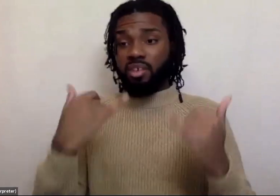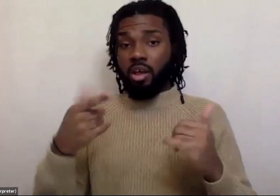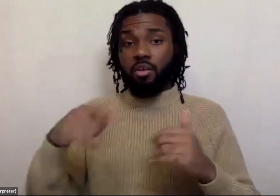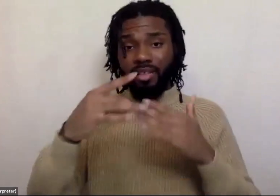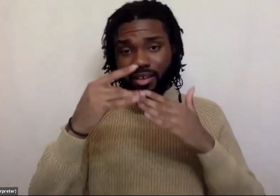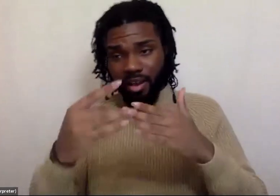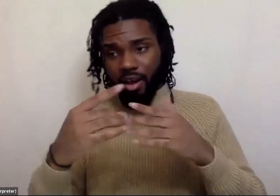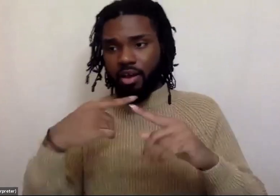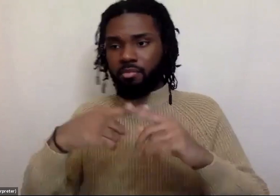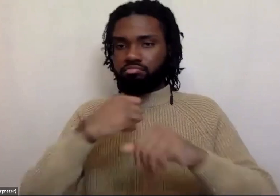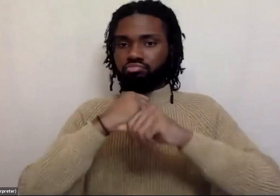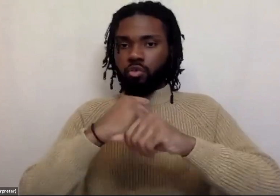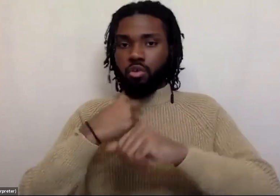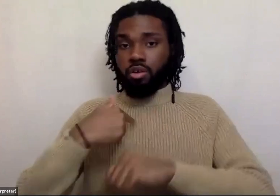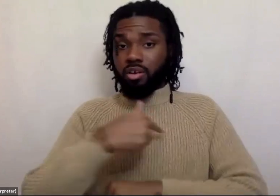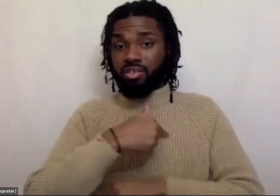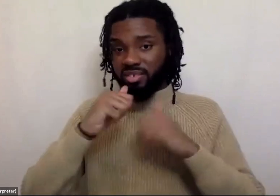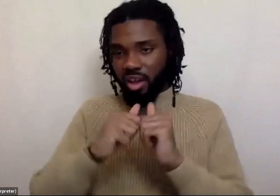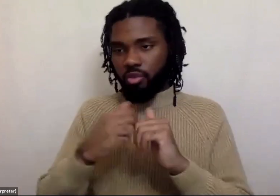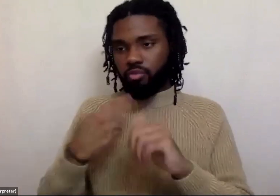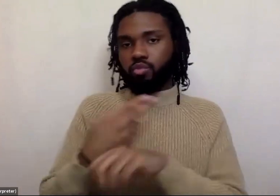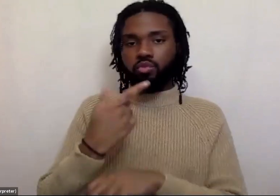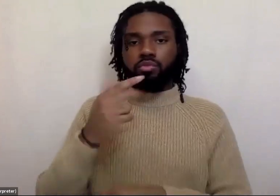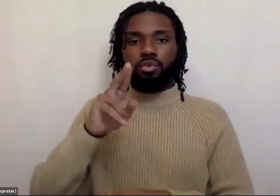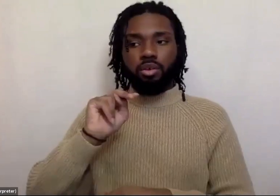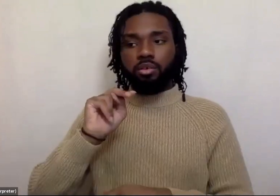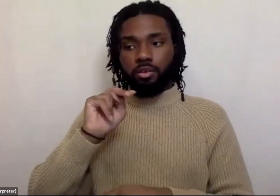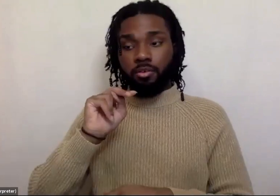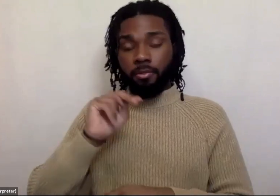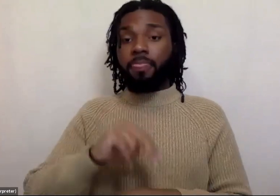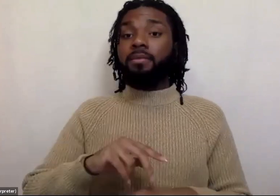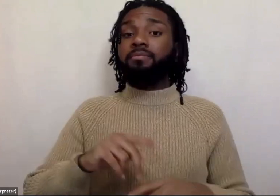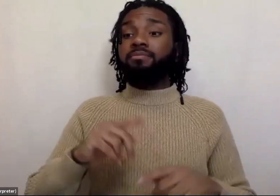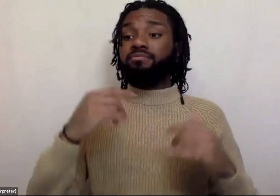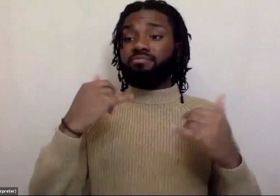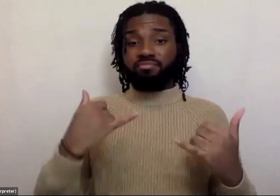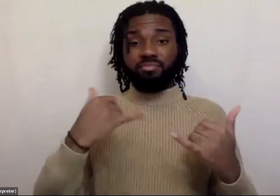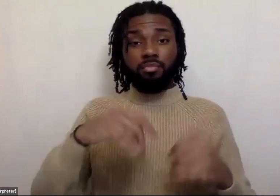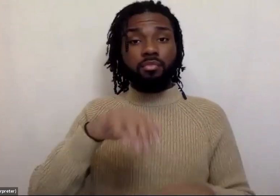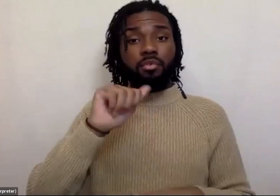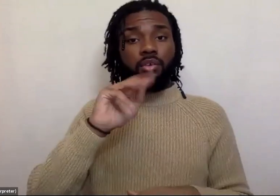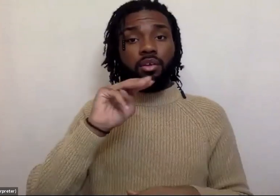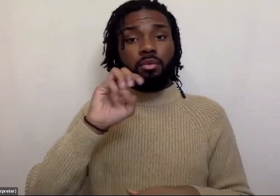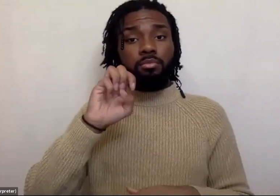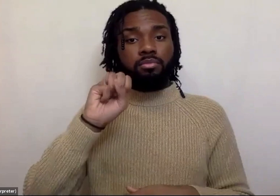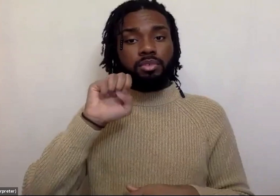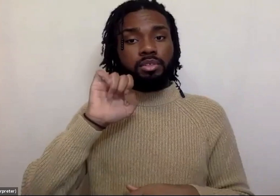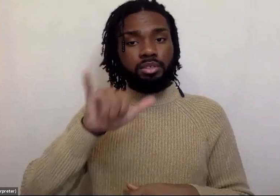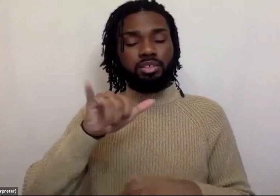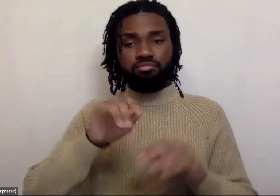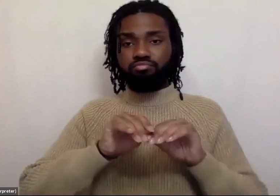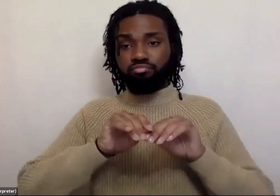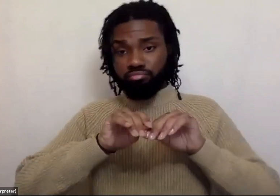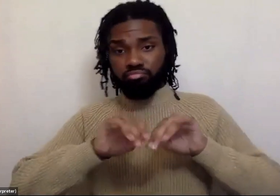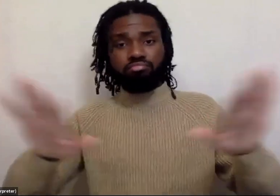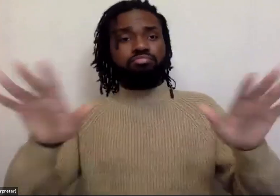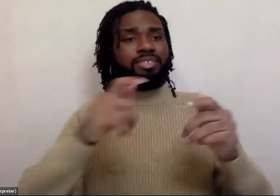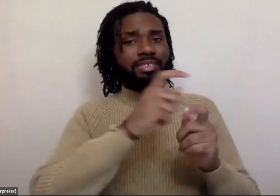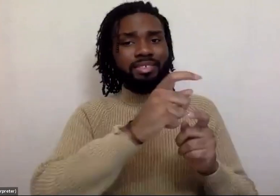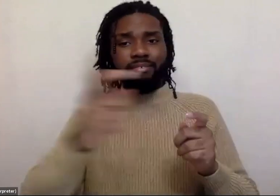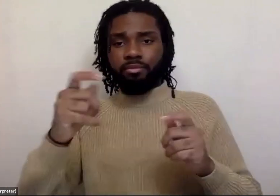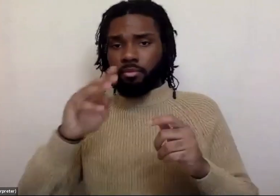us with their guns. And so Amzie puts out this precinct map and says, look, this is where the concentration of Black